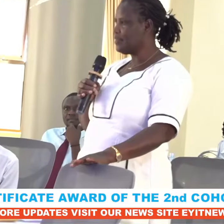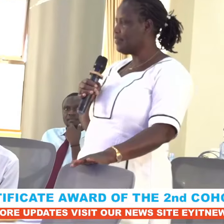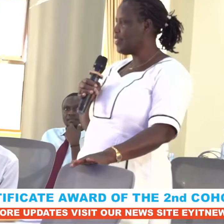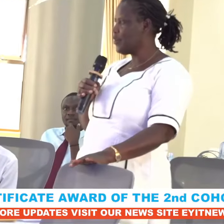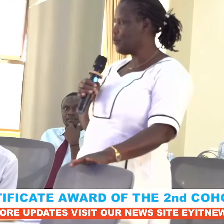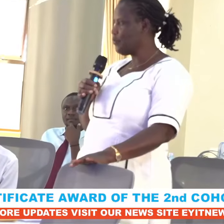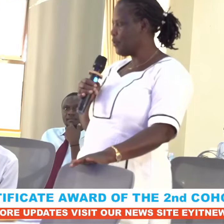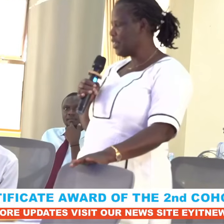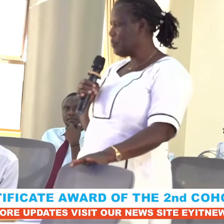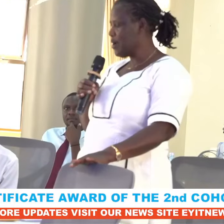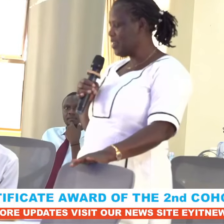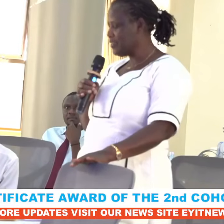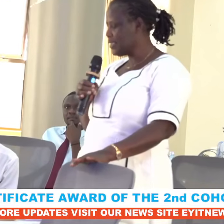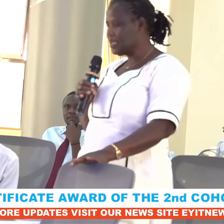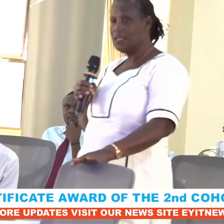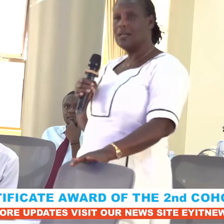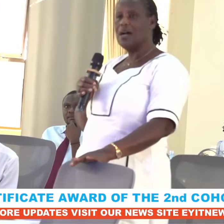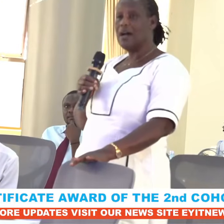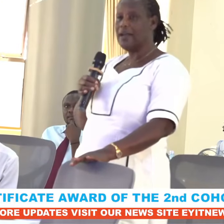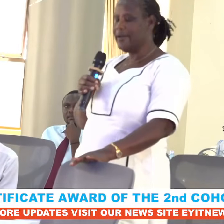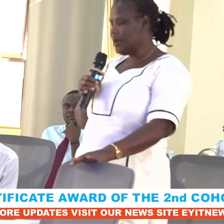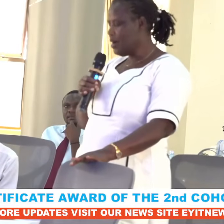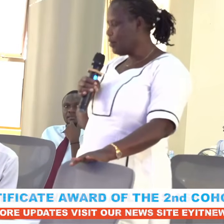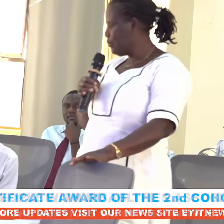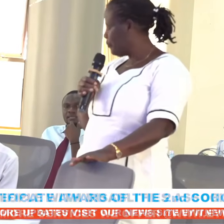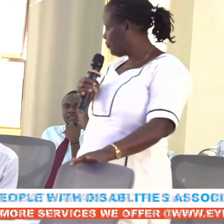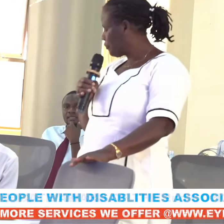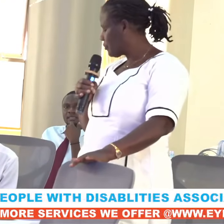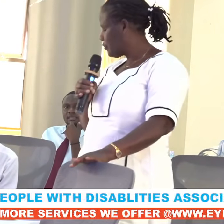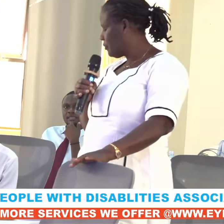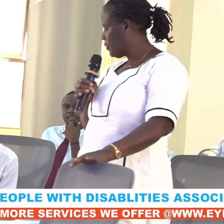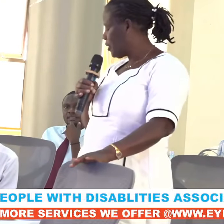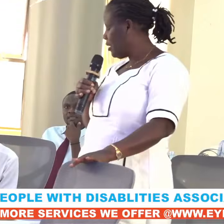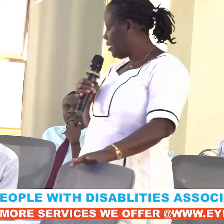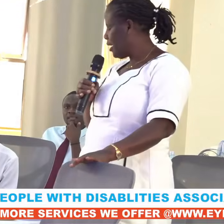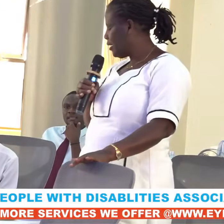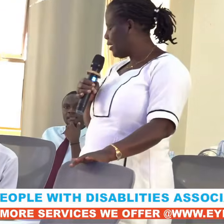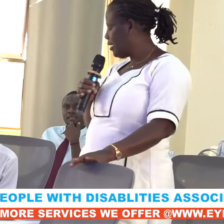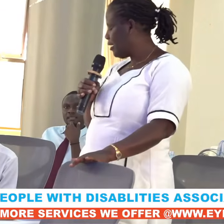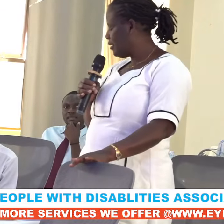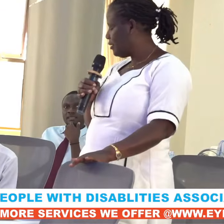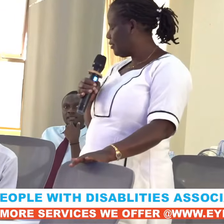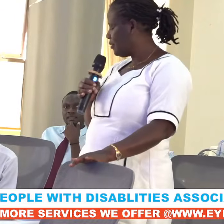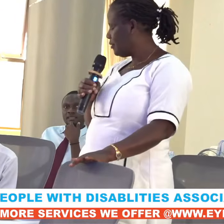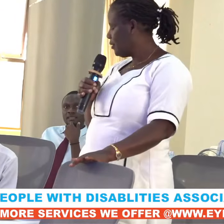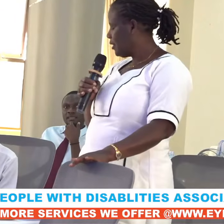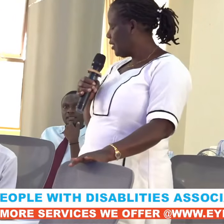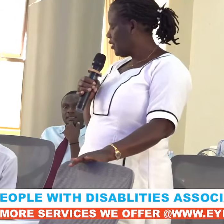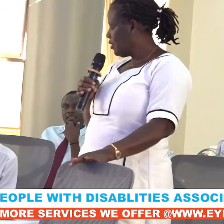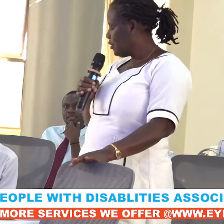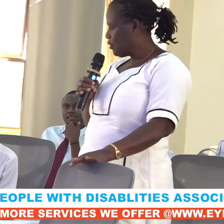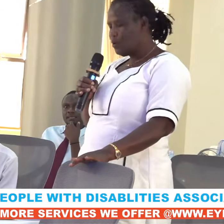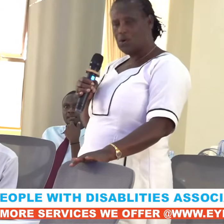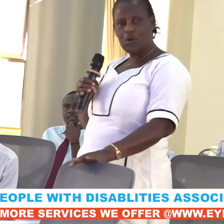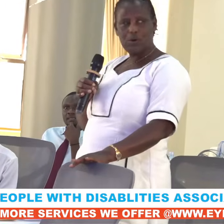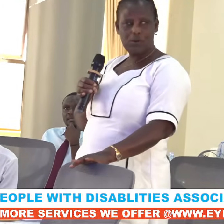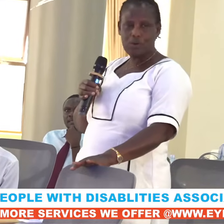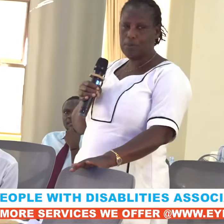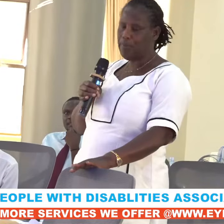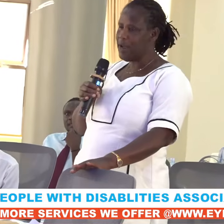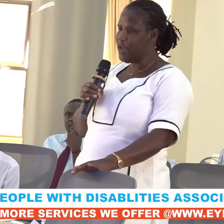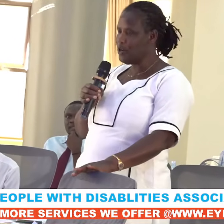us. Thank you very much. And now I can